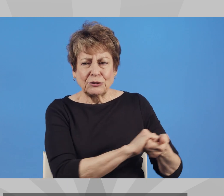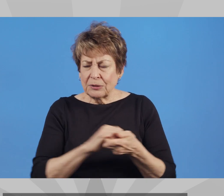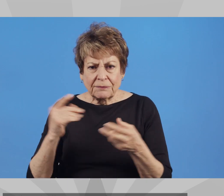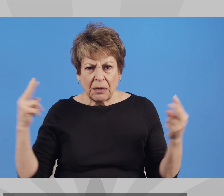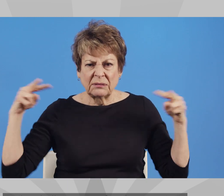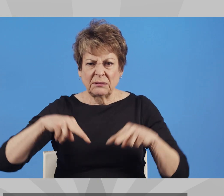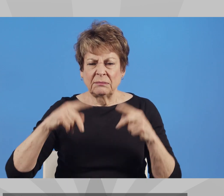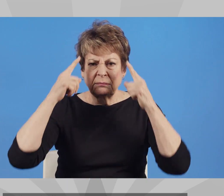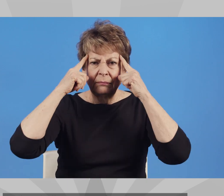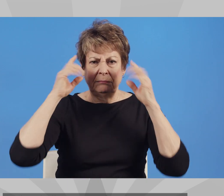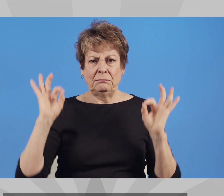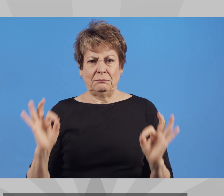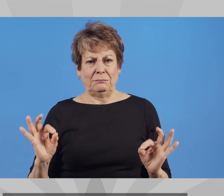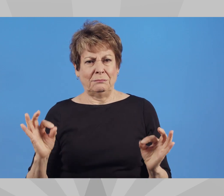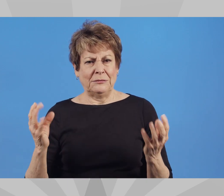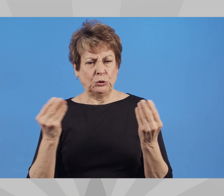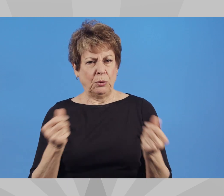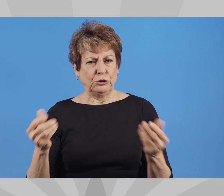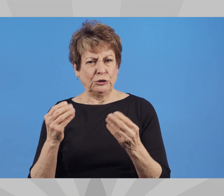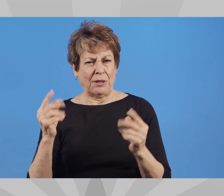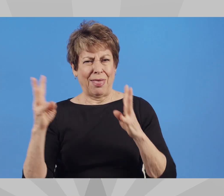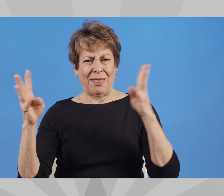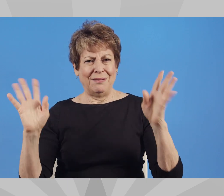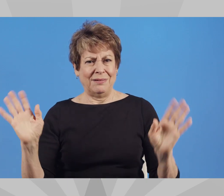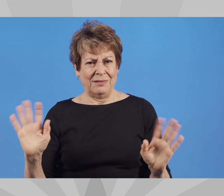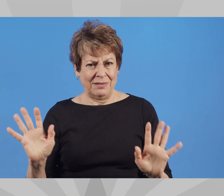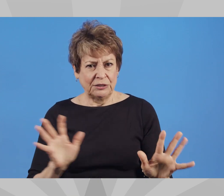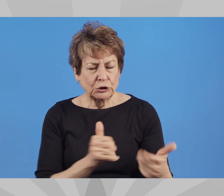the challenges confronting our state.